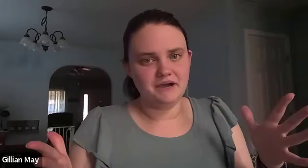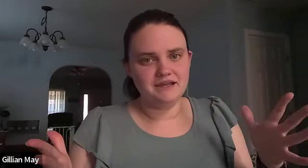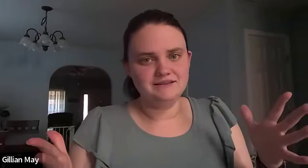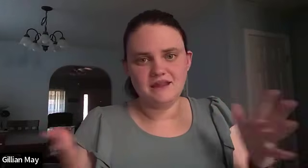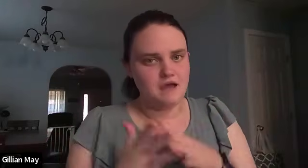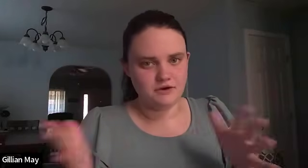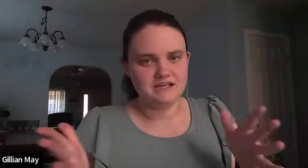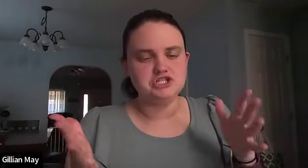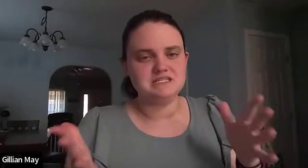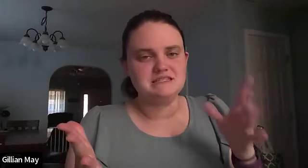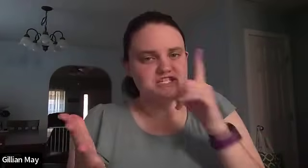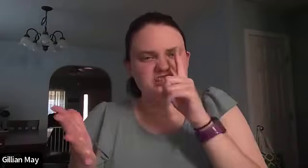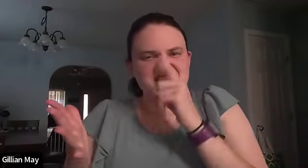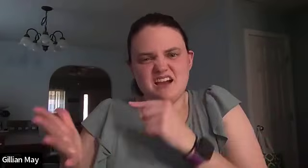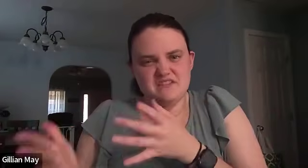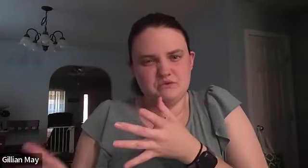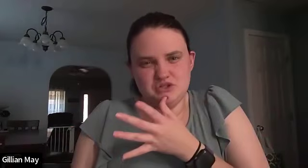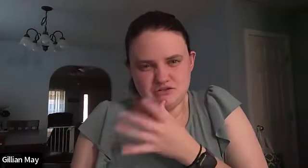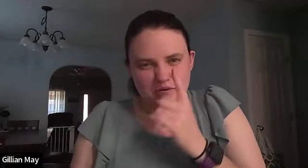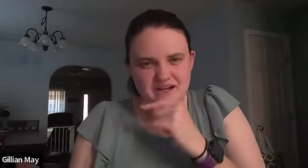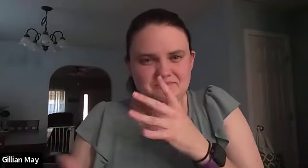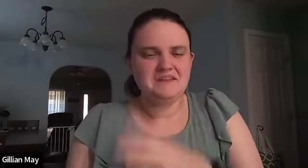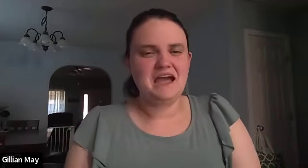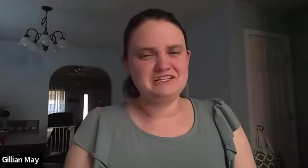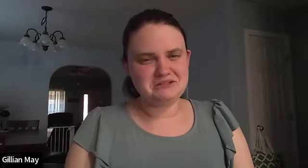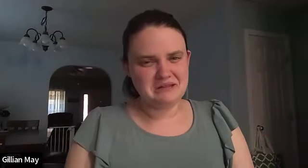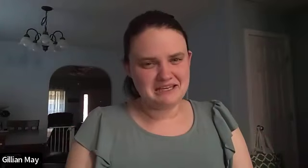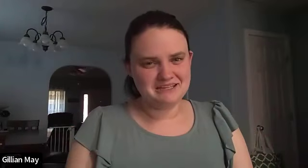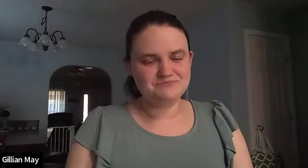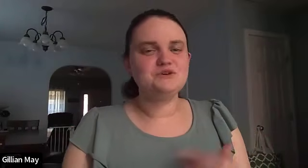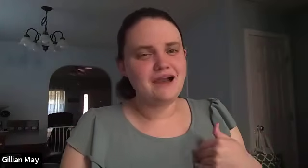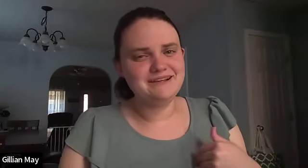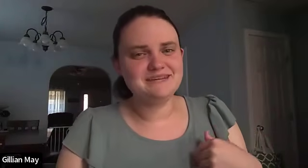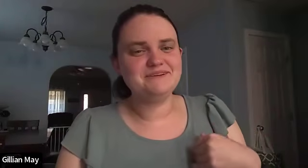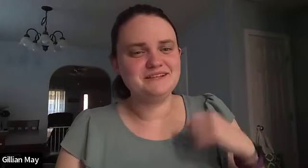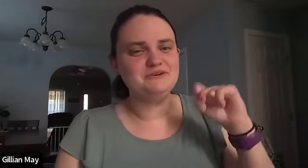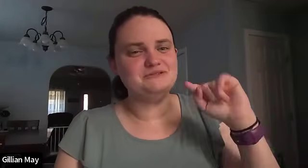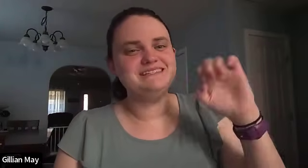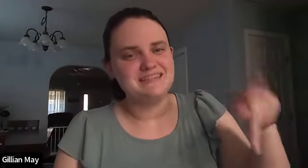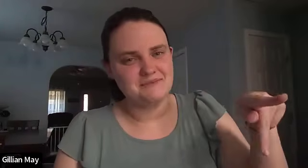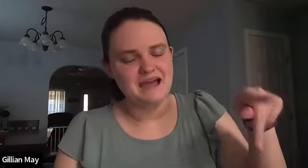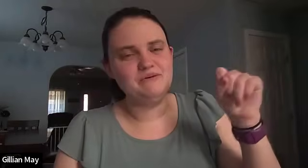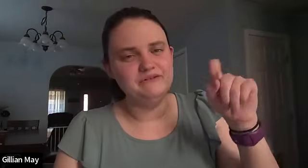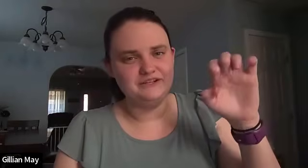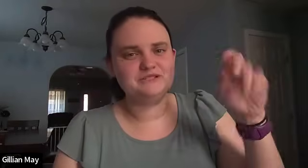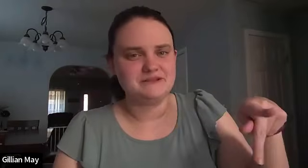by it ever. It's just that's just the sign that was used for it. I just don't like it. So I typically will go step. I will finger spell